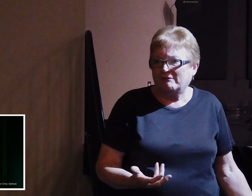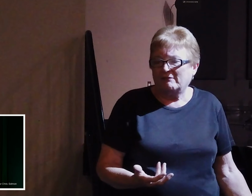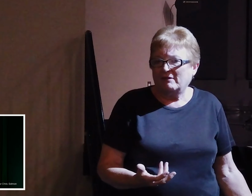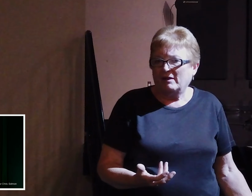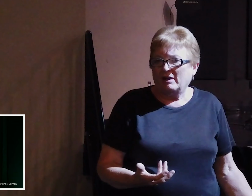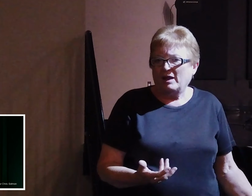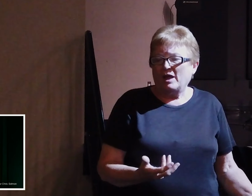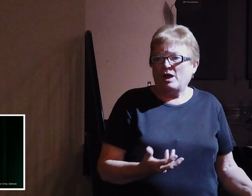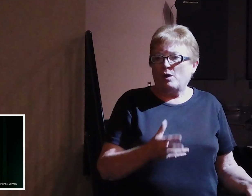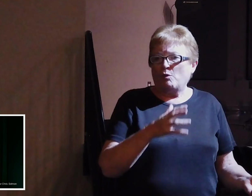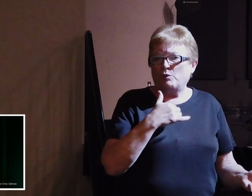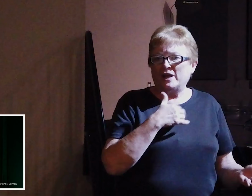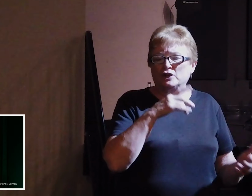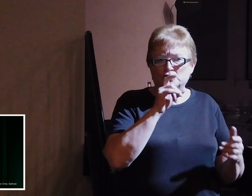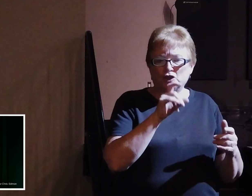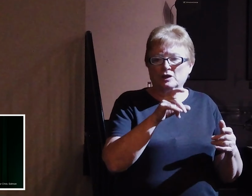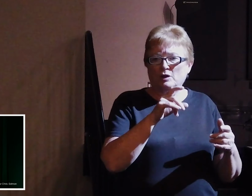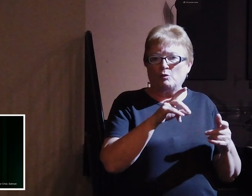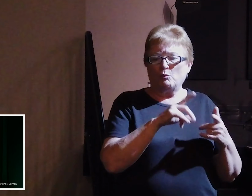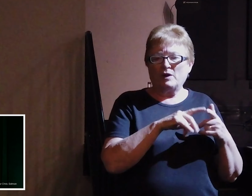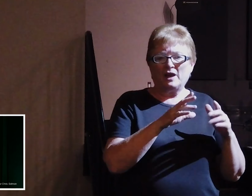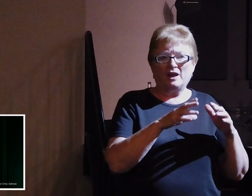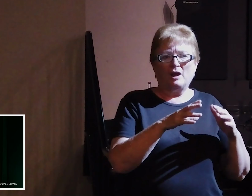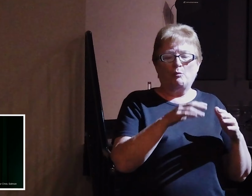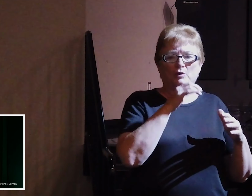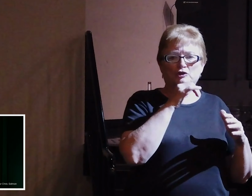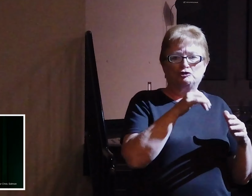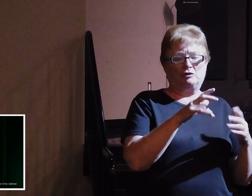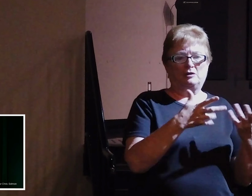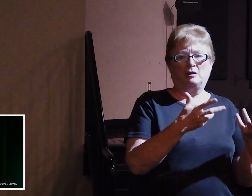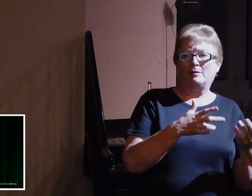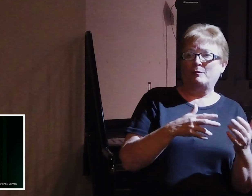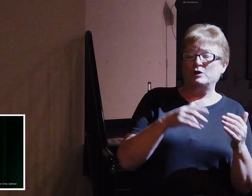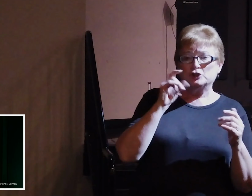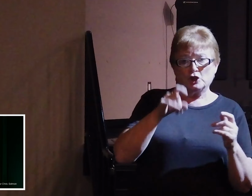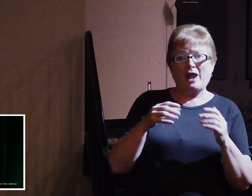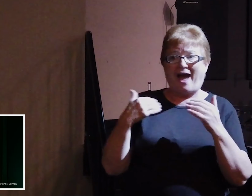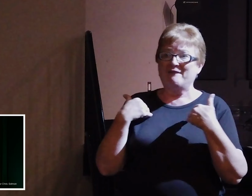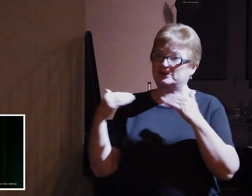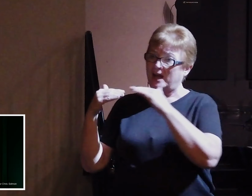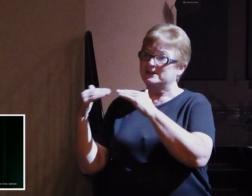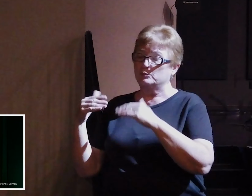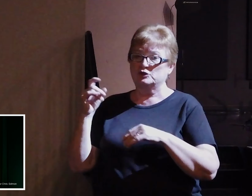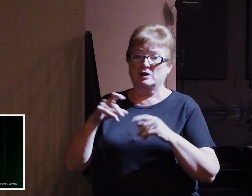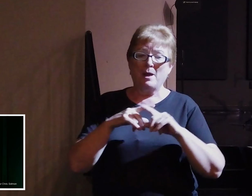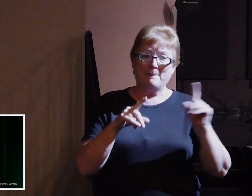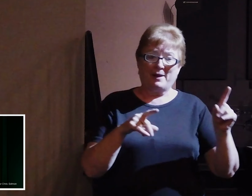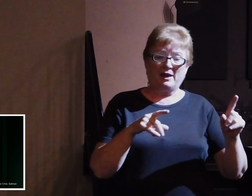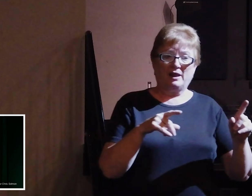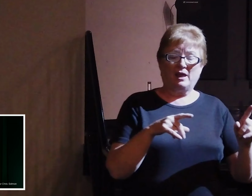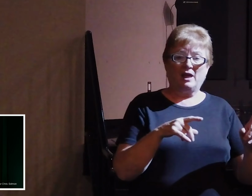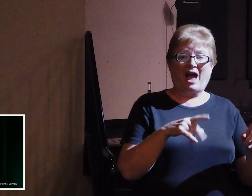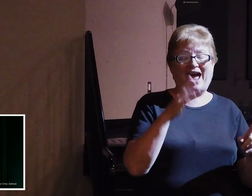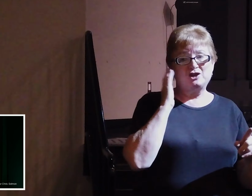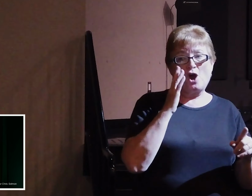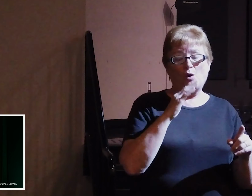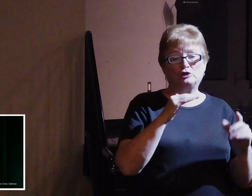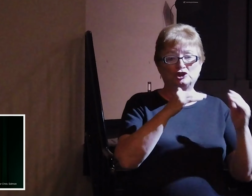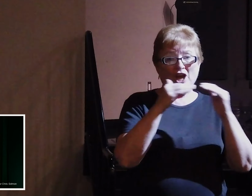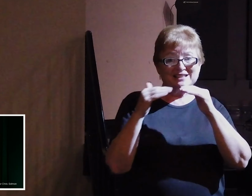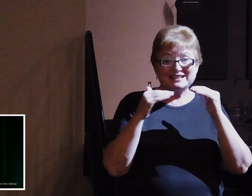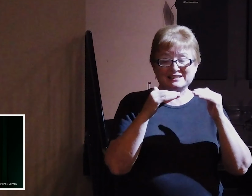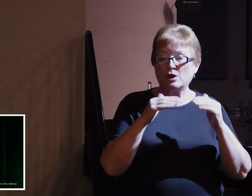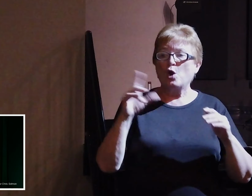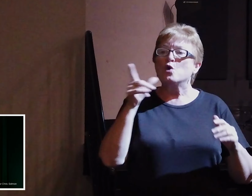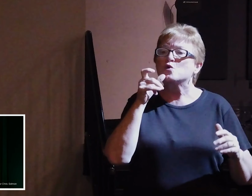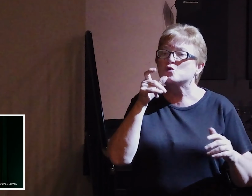maintain justice. We want to speak for those who can't speak for themselves. But at the end of the day, the ultimate scales of justice are in God's hands.